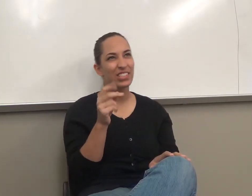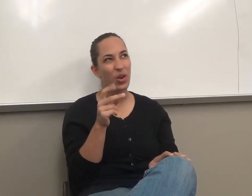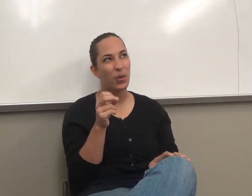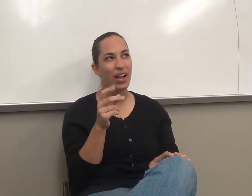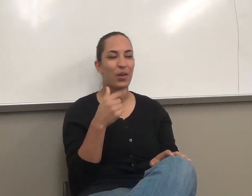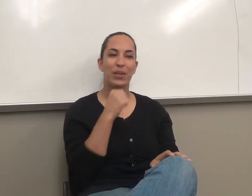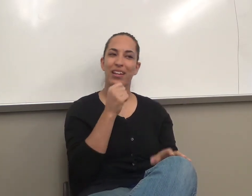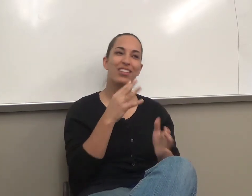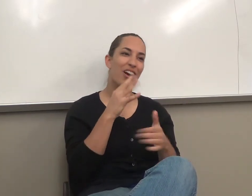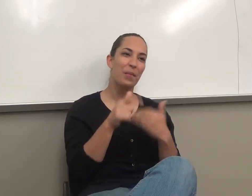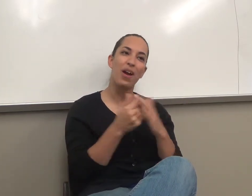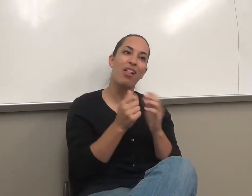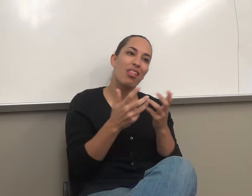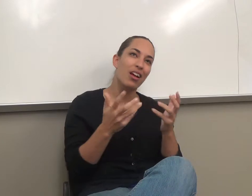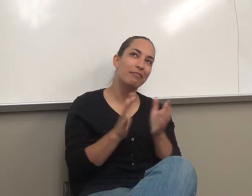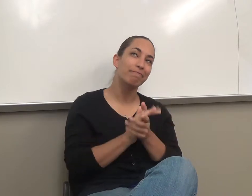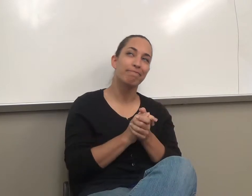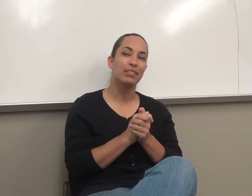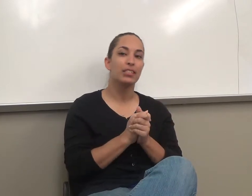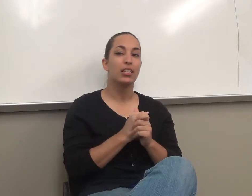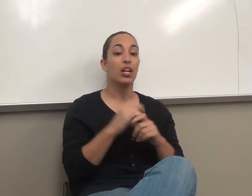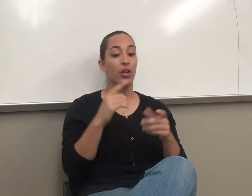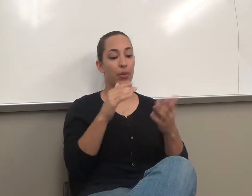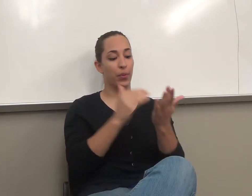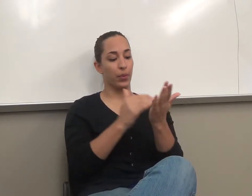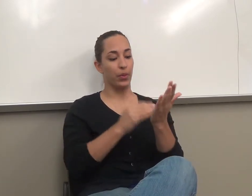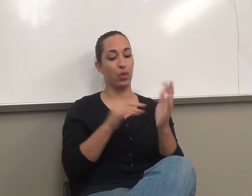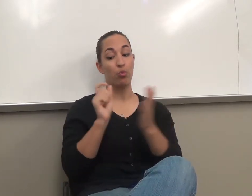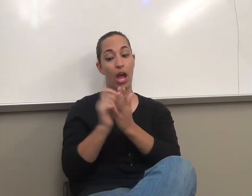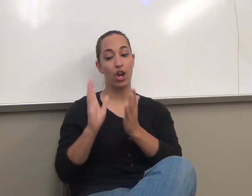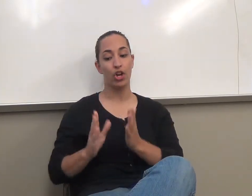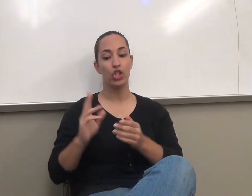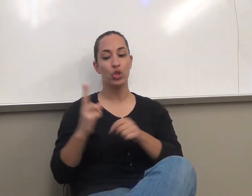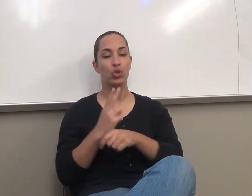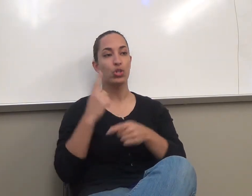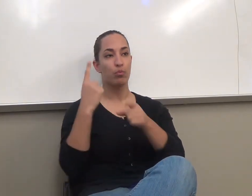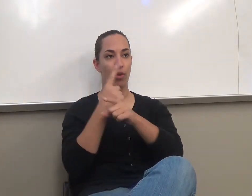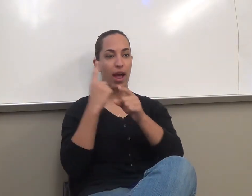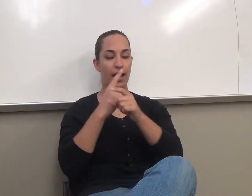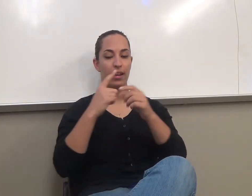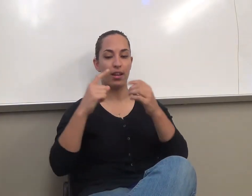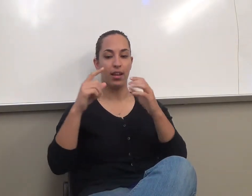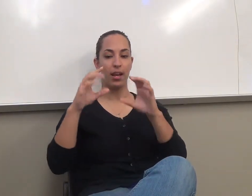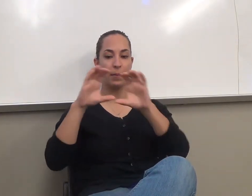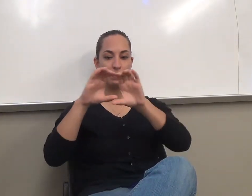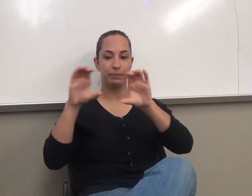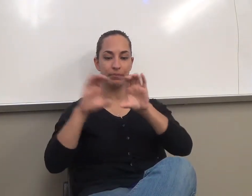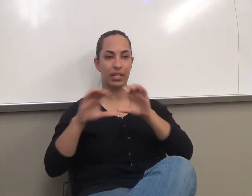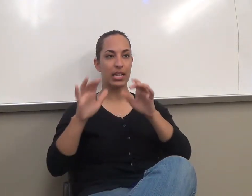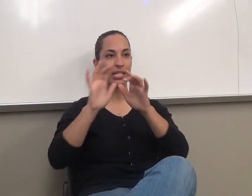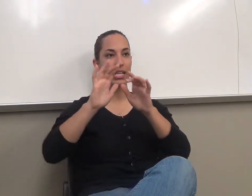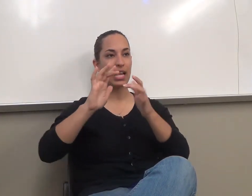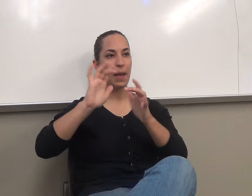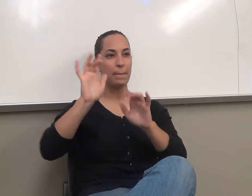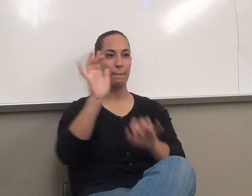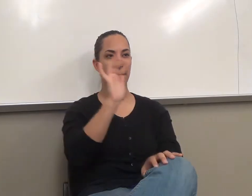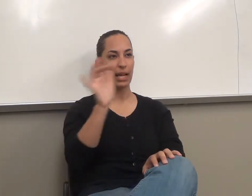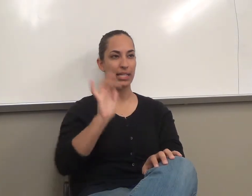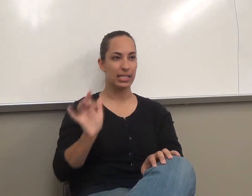proper paragraph format? So again, you're looking for this. Usually it's a spacing issue. It's usually that people don't get, we'll